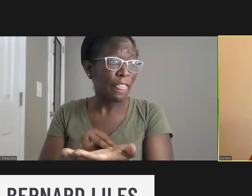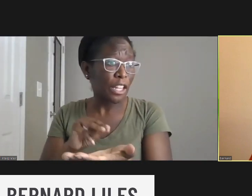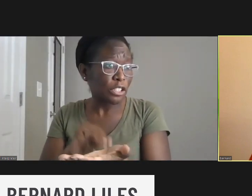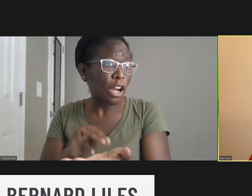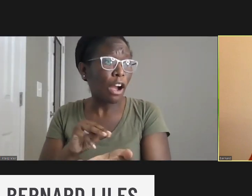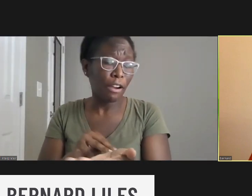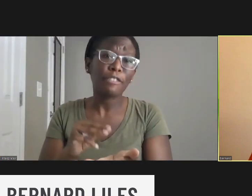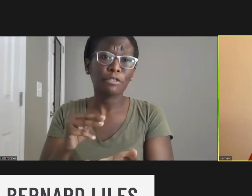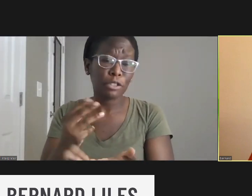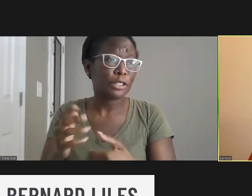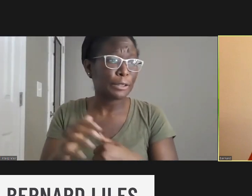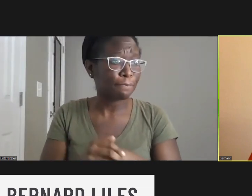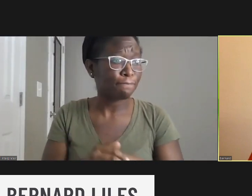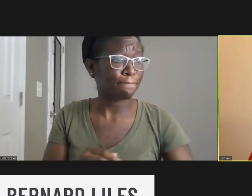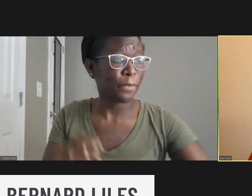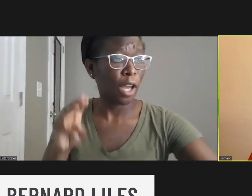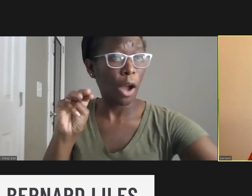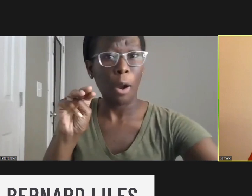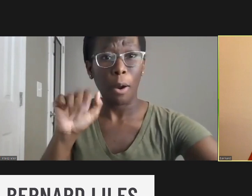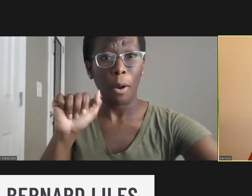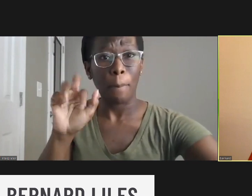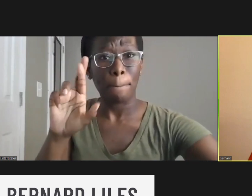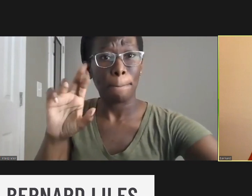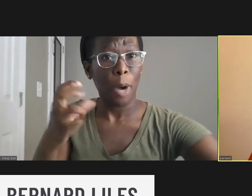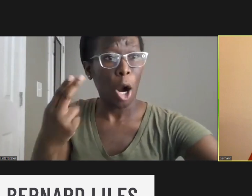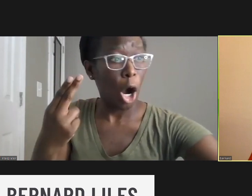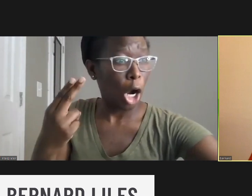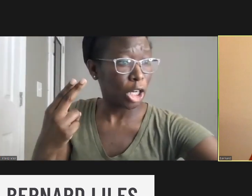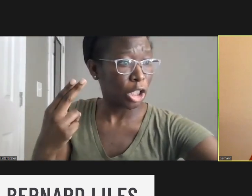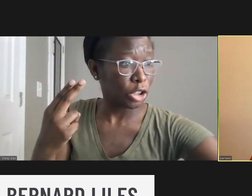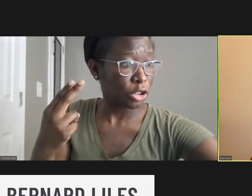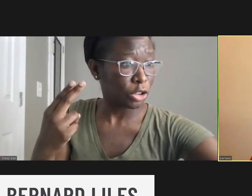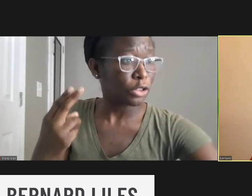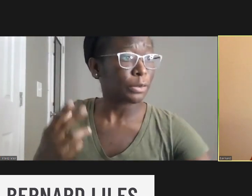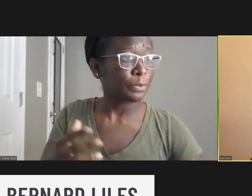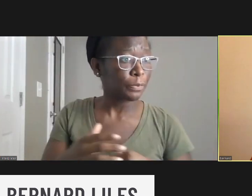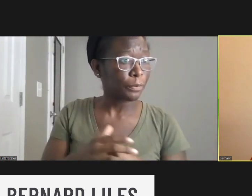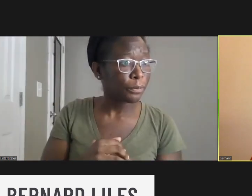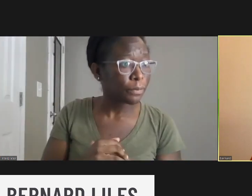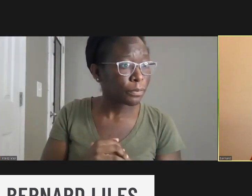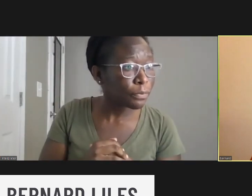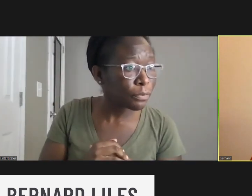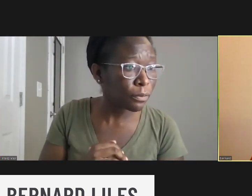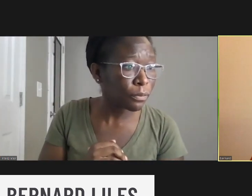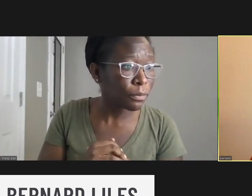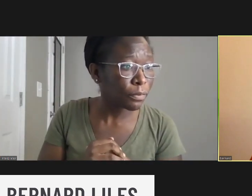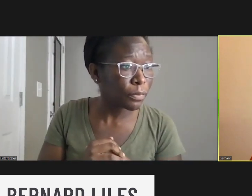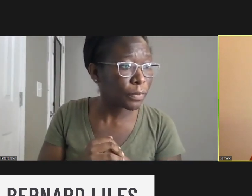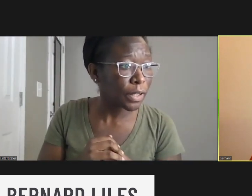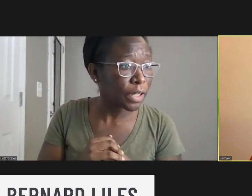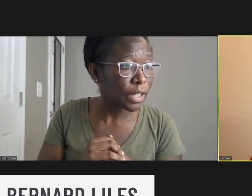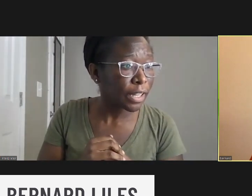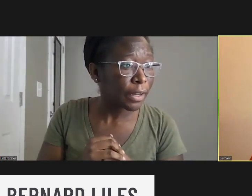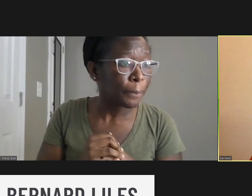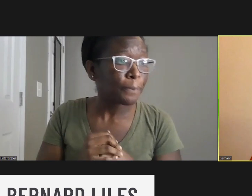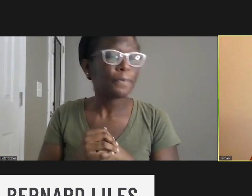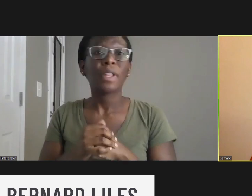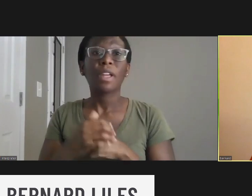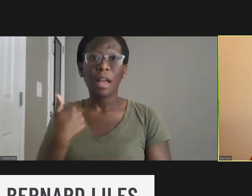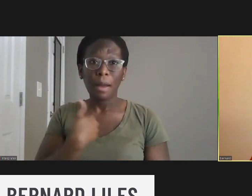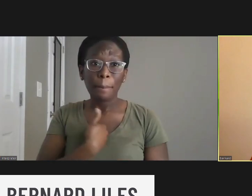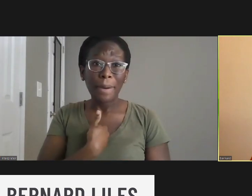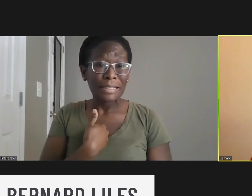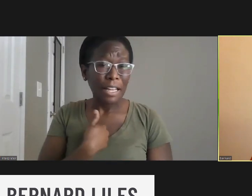care on March 13, 2012. Event Tuesday. I had my